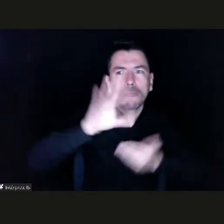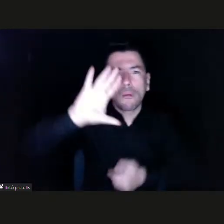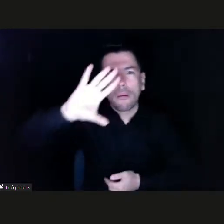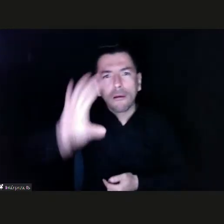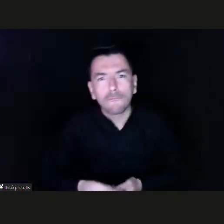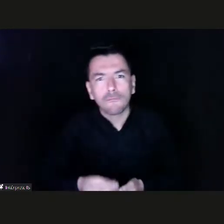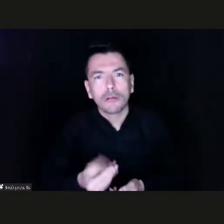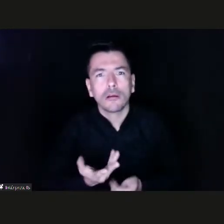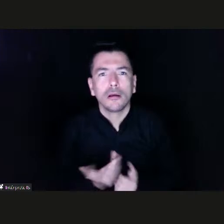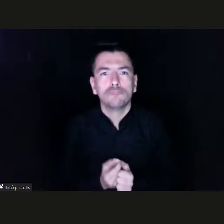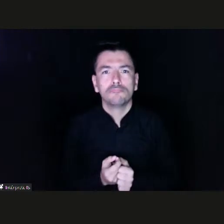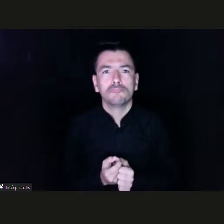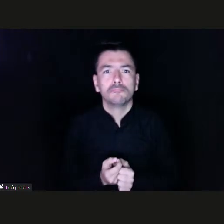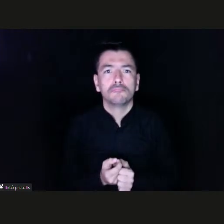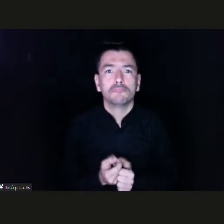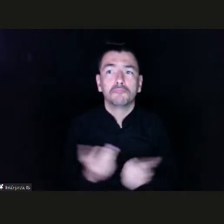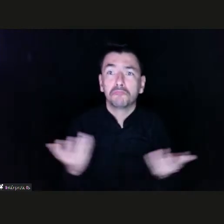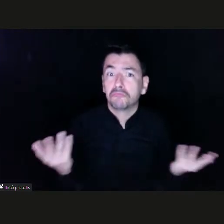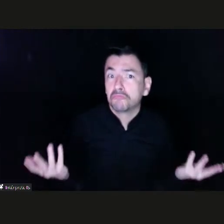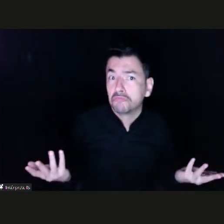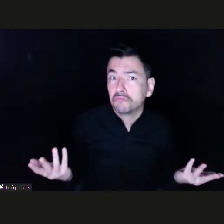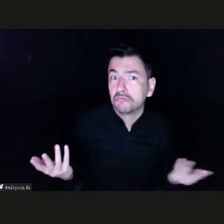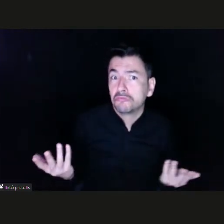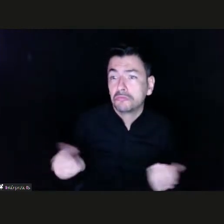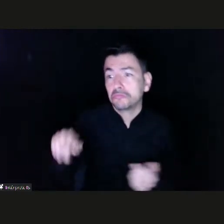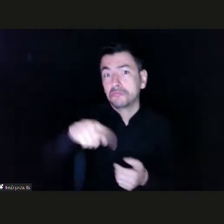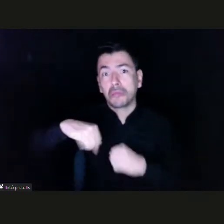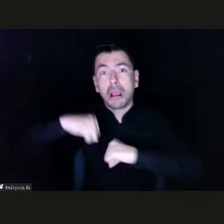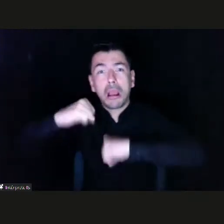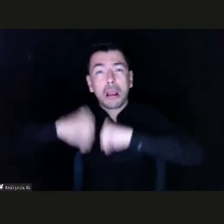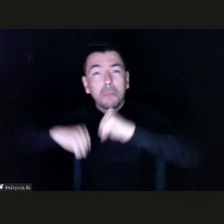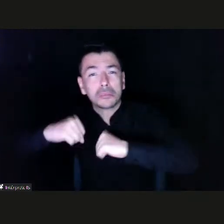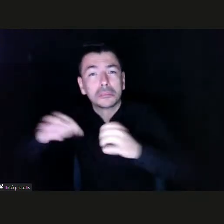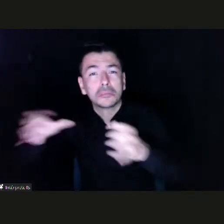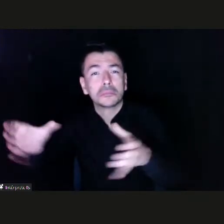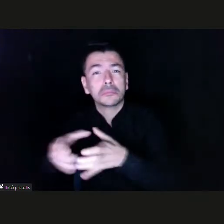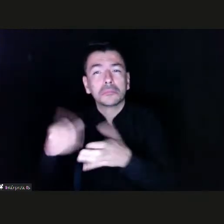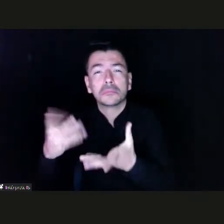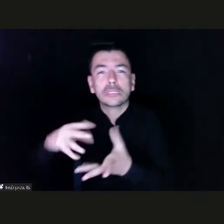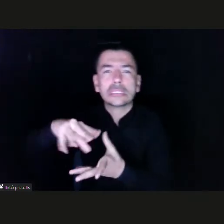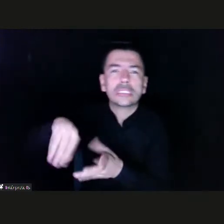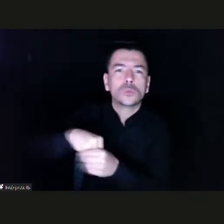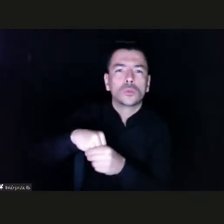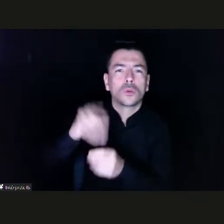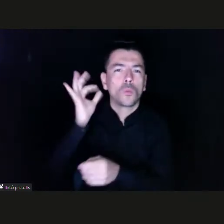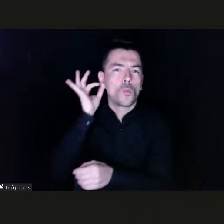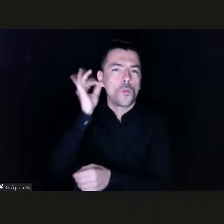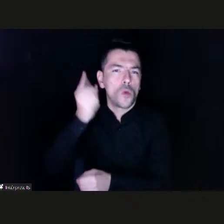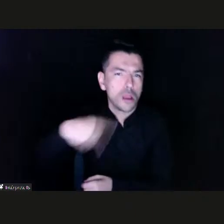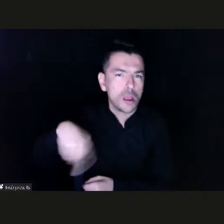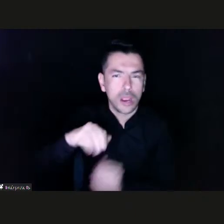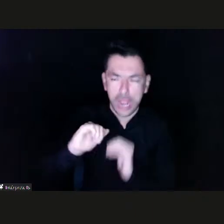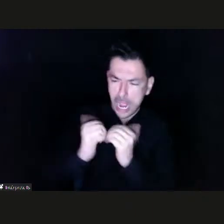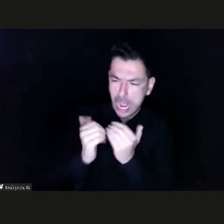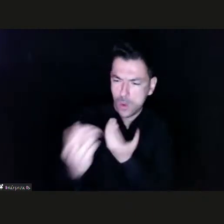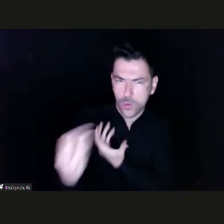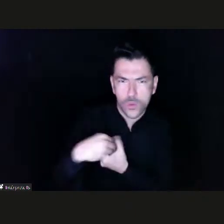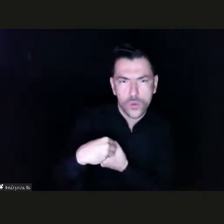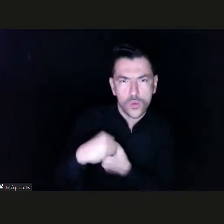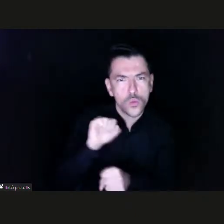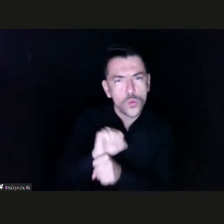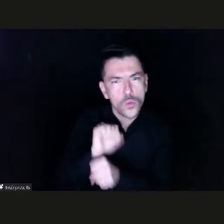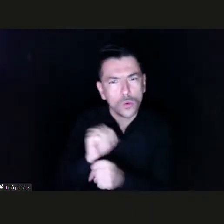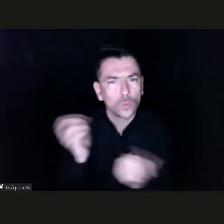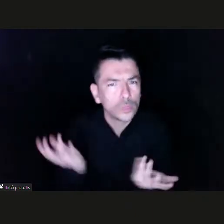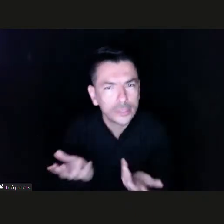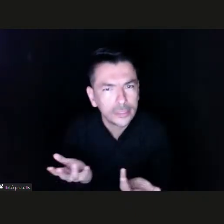presidents. And we also will do, for example, a workshop on global health in